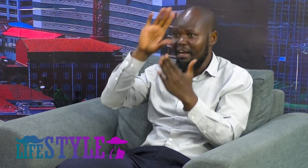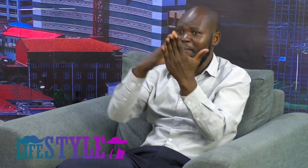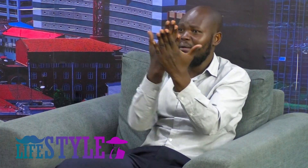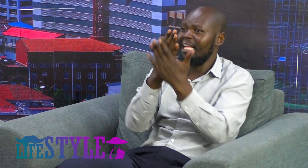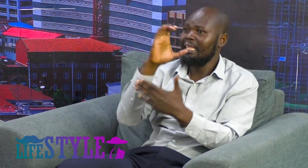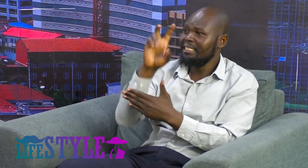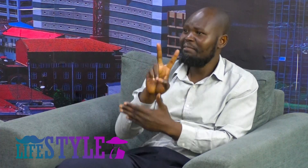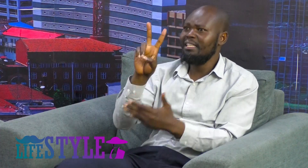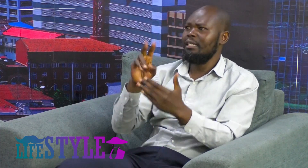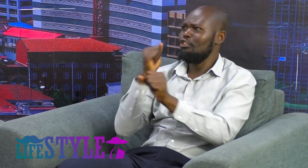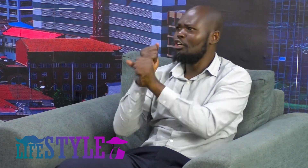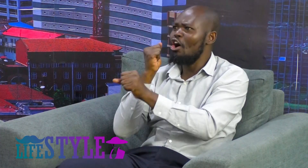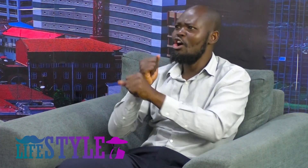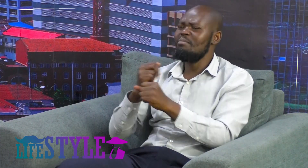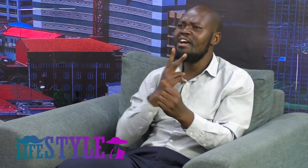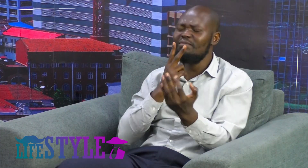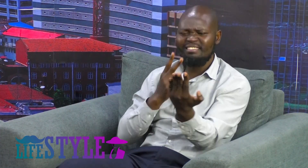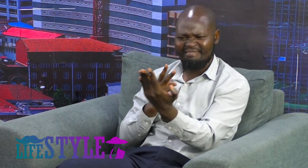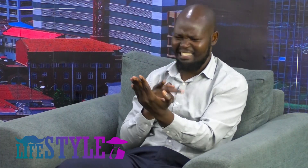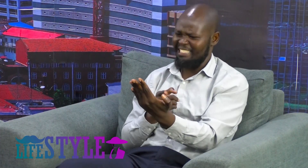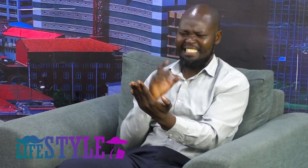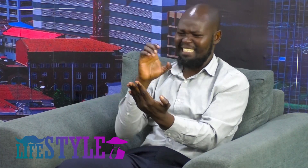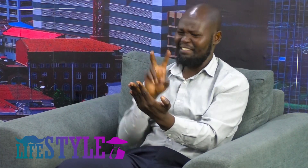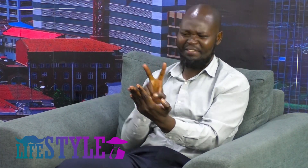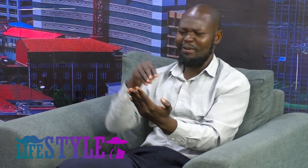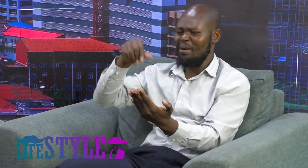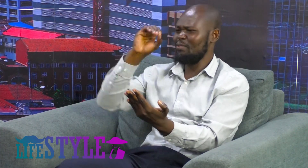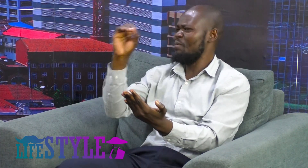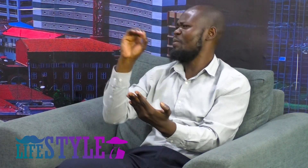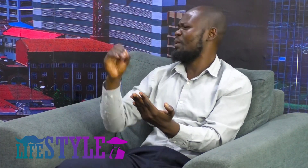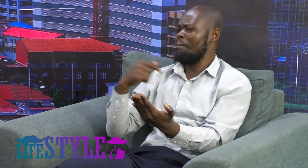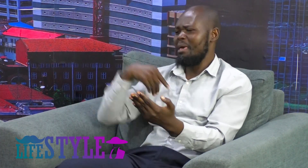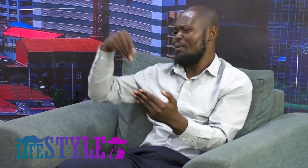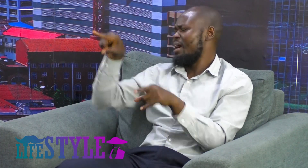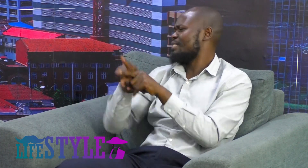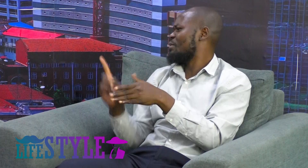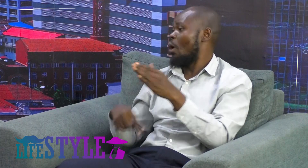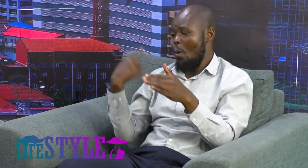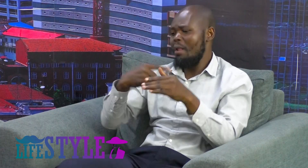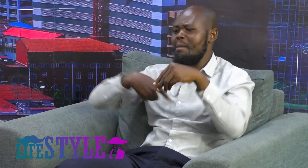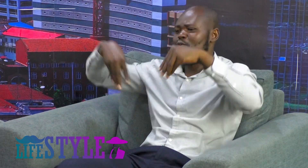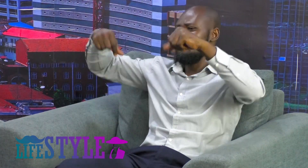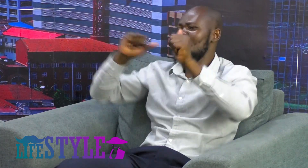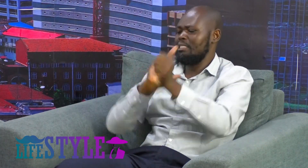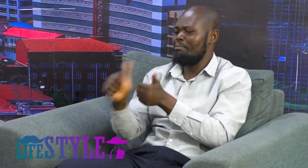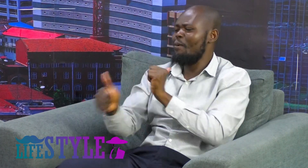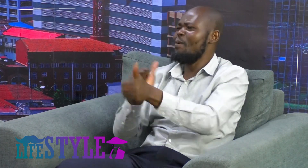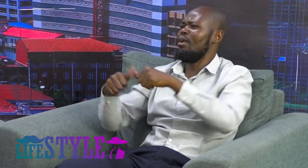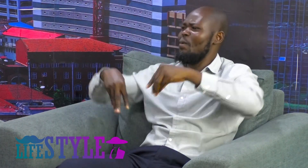yes, so in before I wasn't very good with the interactions, but then now